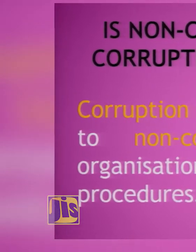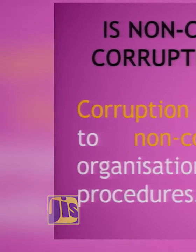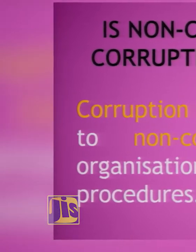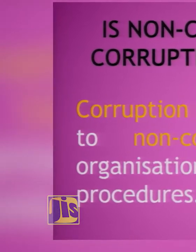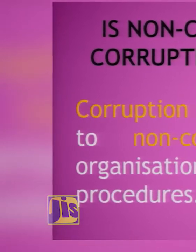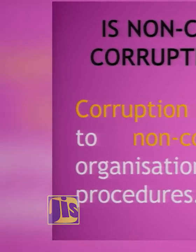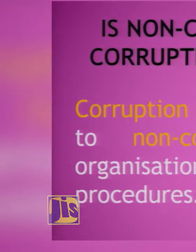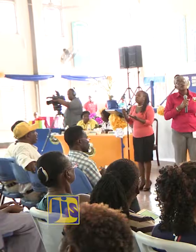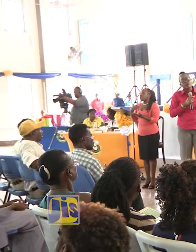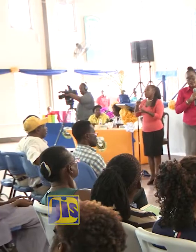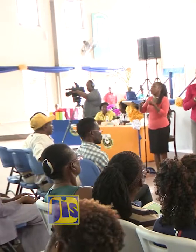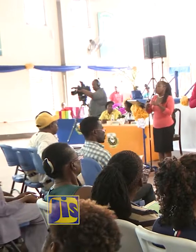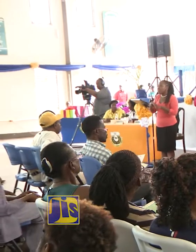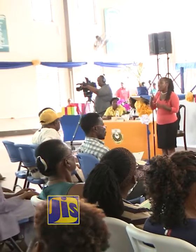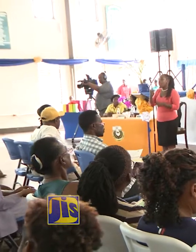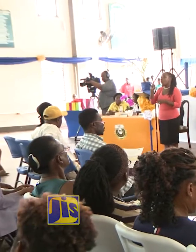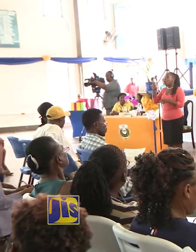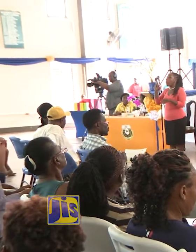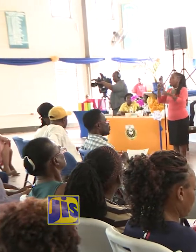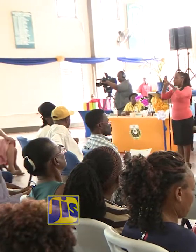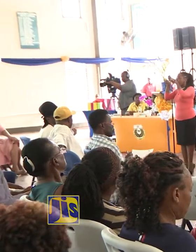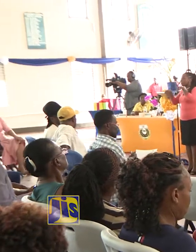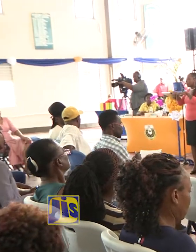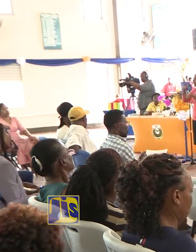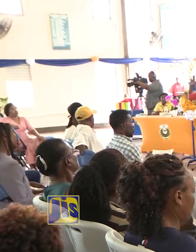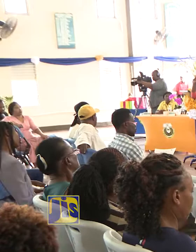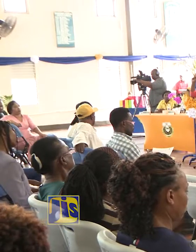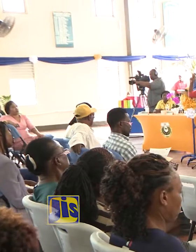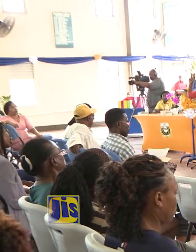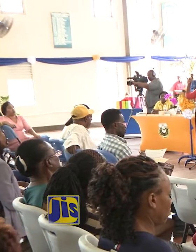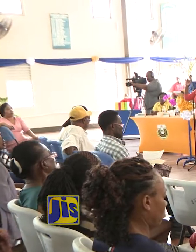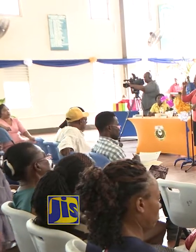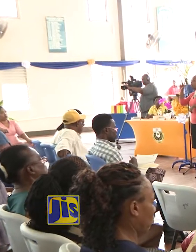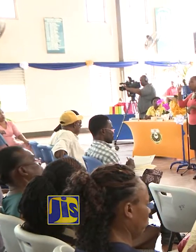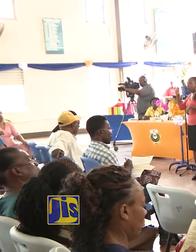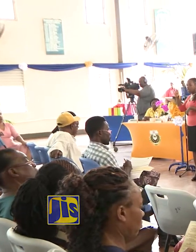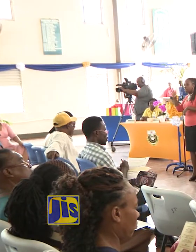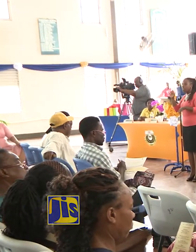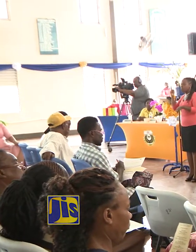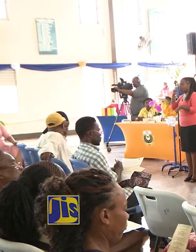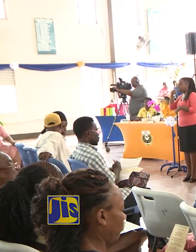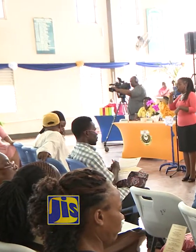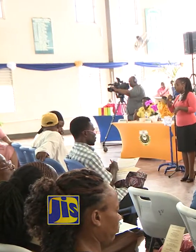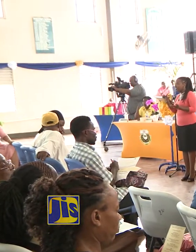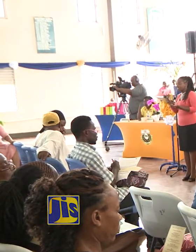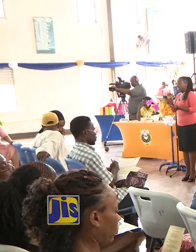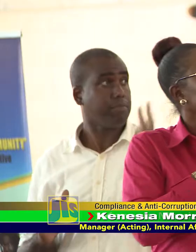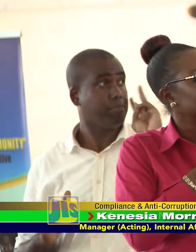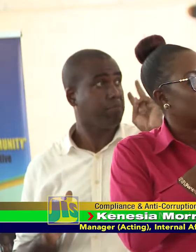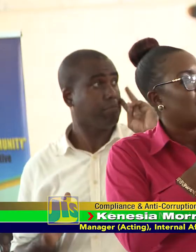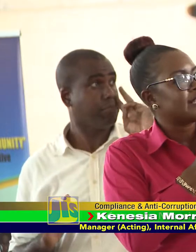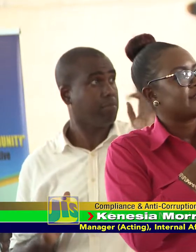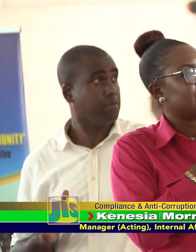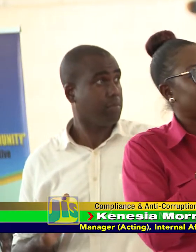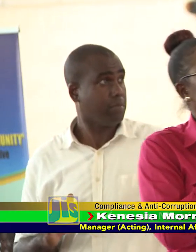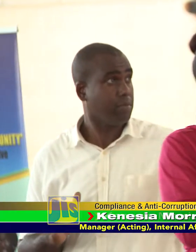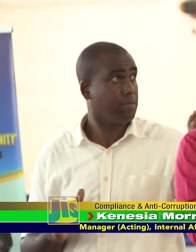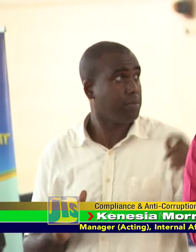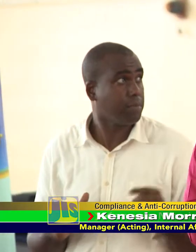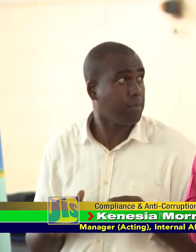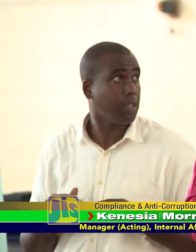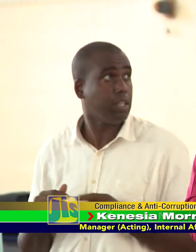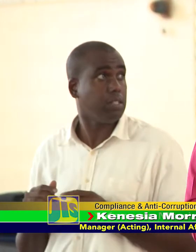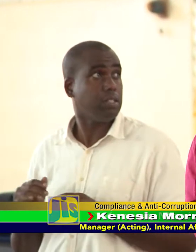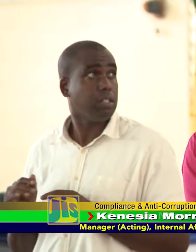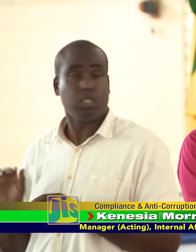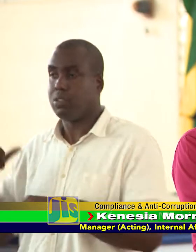your goods under value, that is a form of non-compliance, which is also a form of corruption and borders on crime. So honest and effective